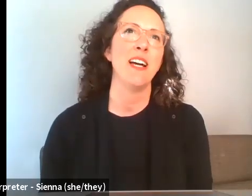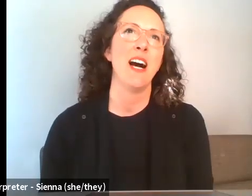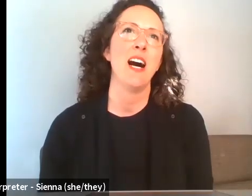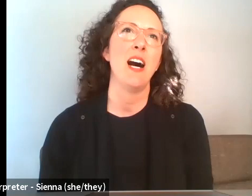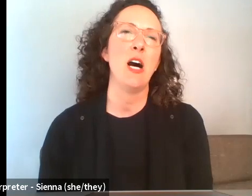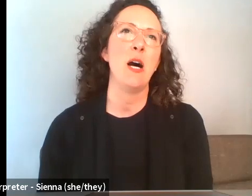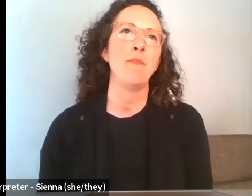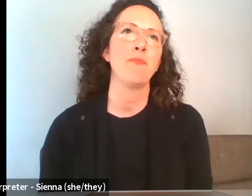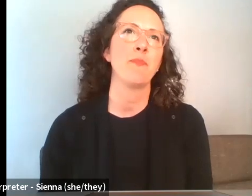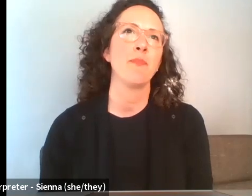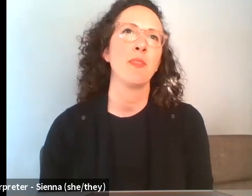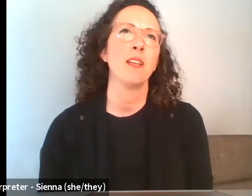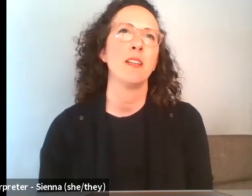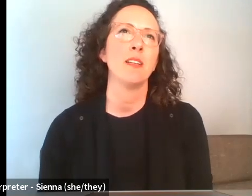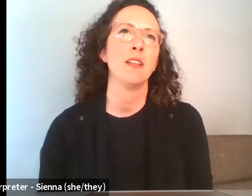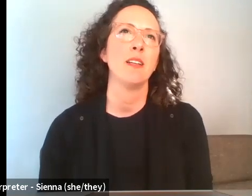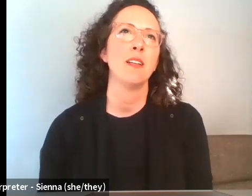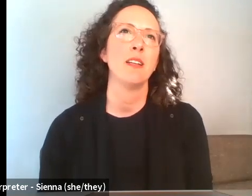That's me. I